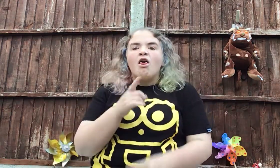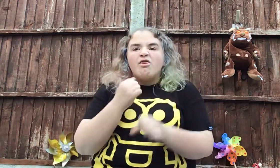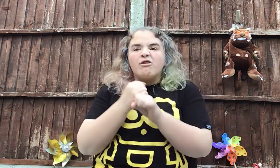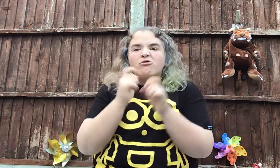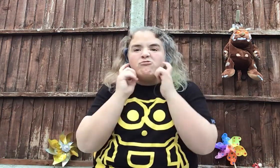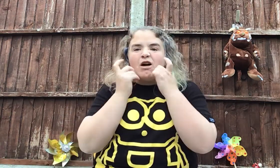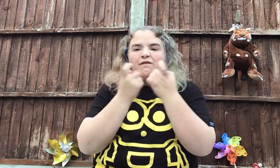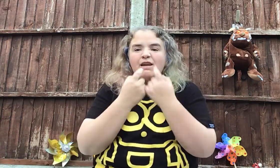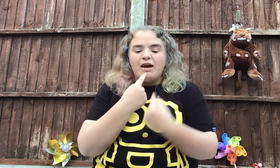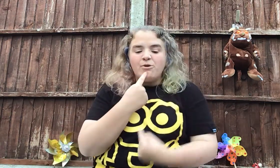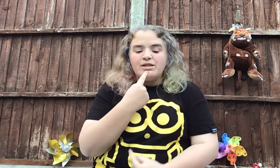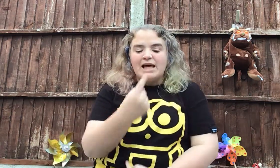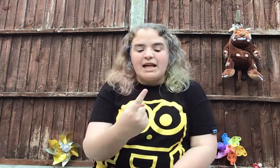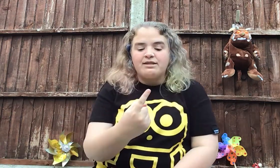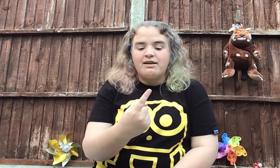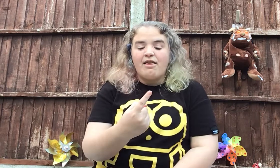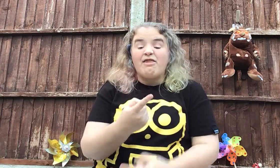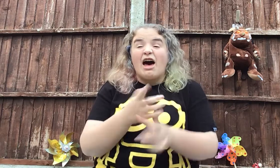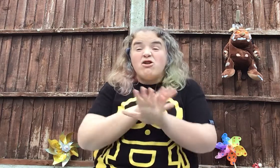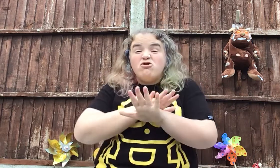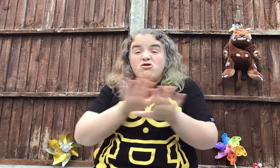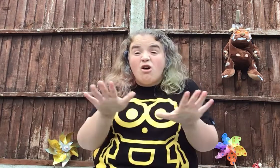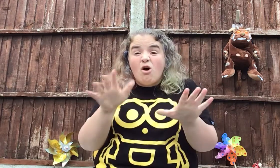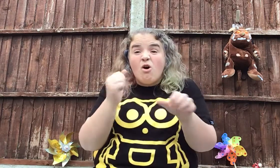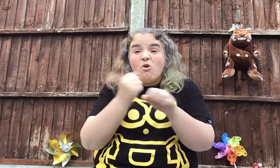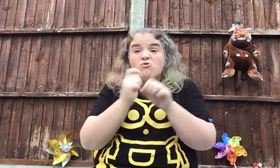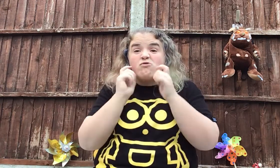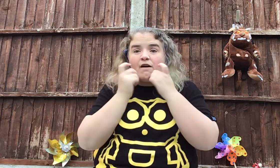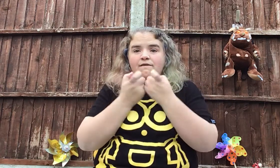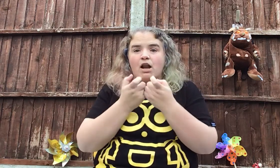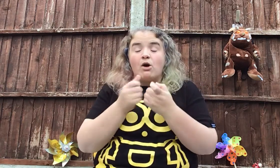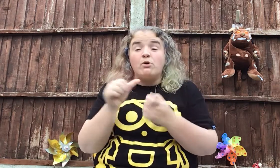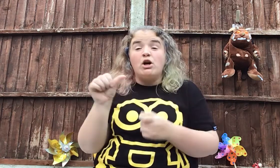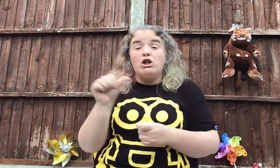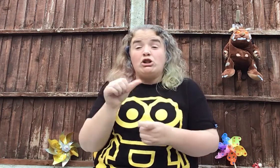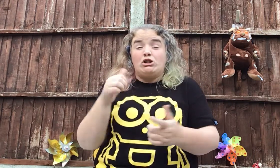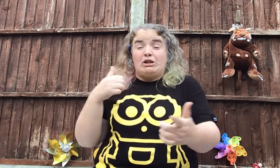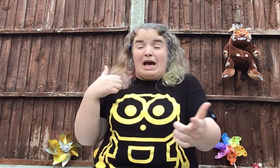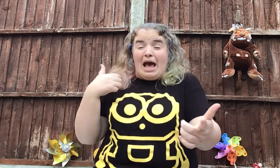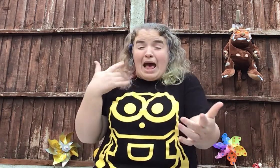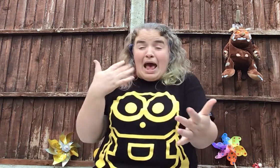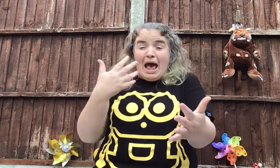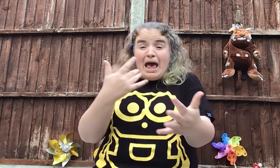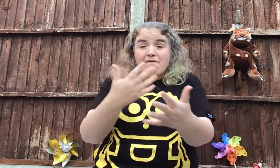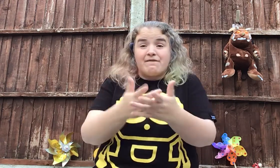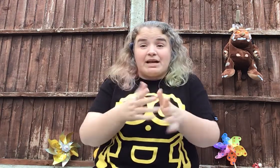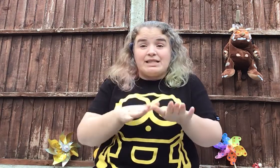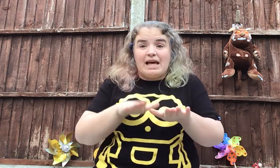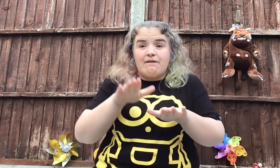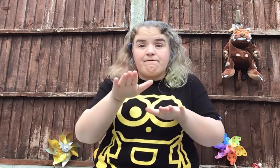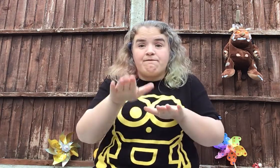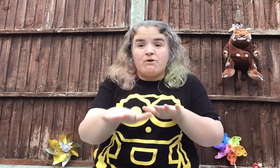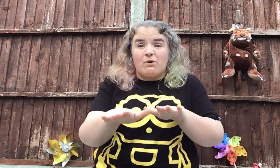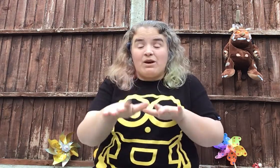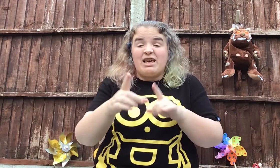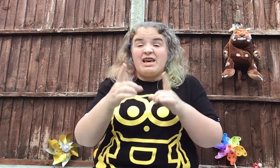The Gruffalo said that no Gruffalo should ever set foot in